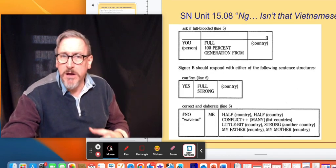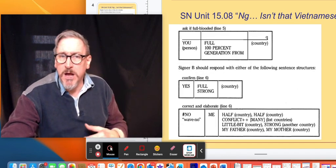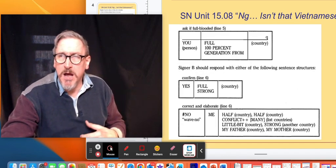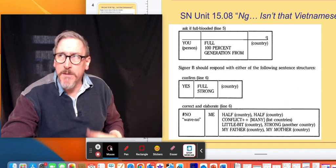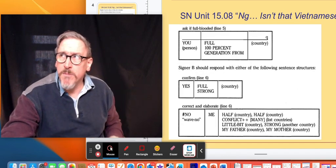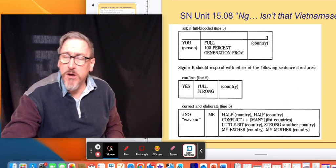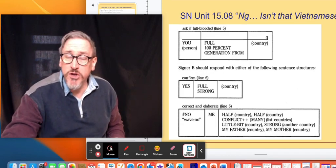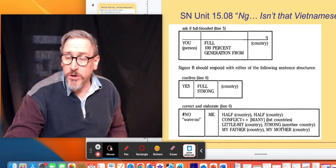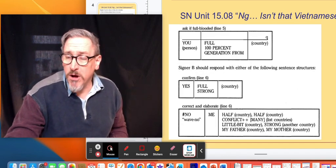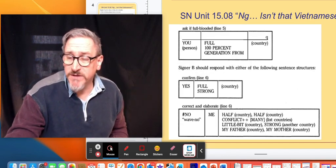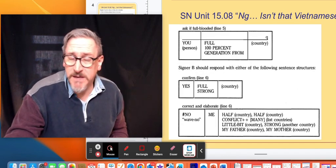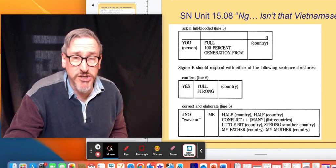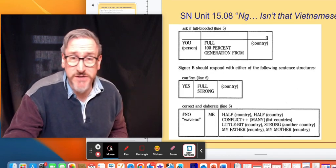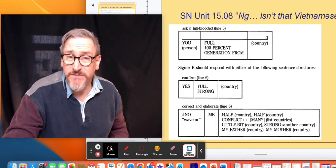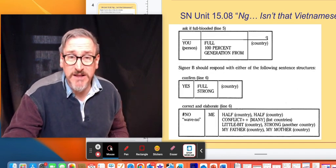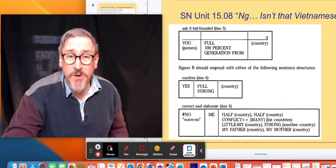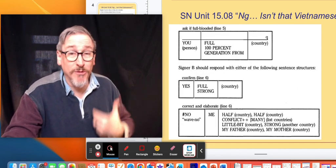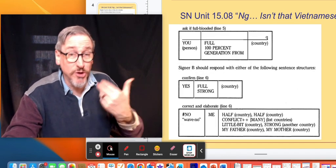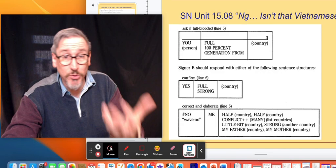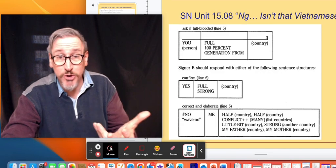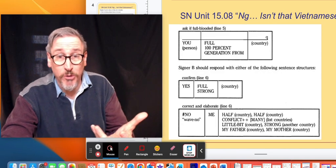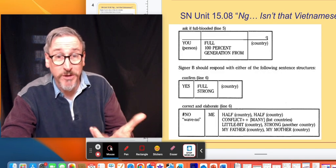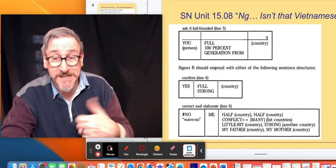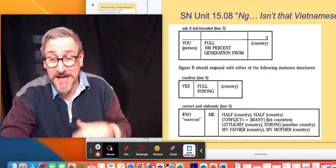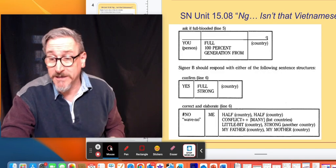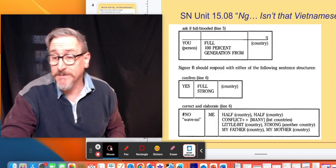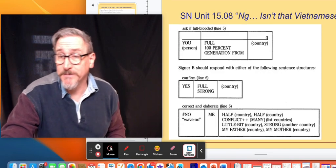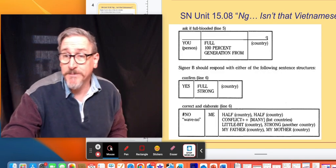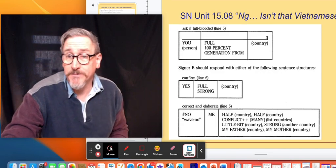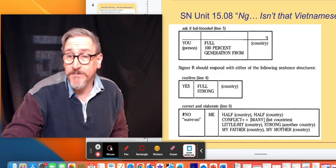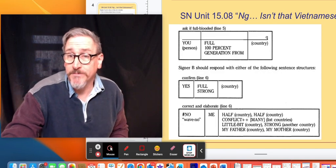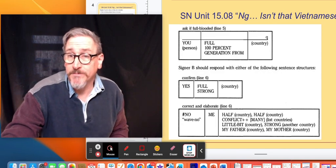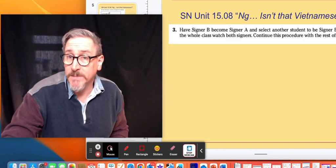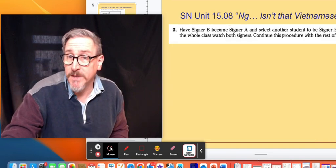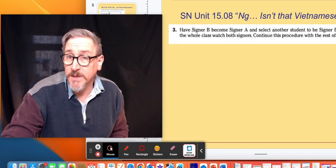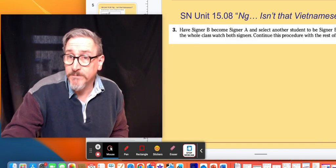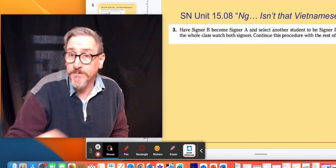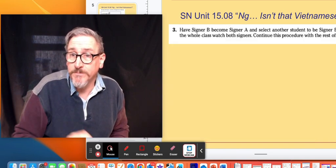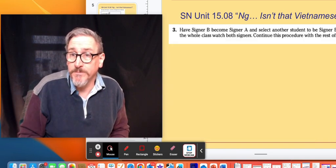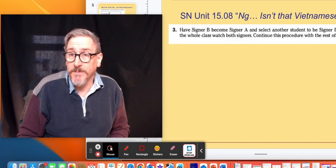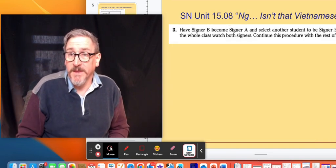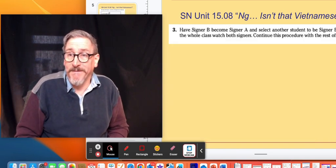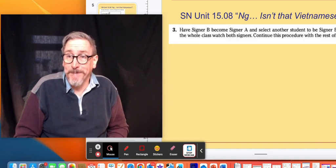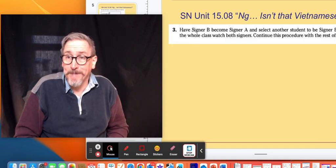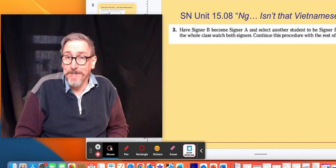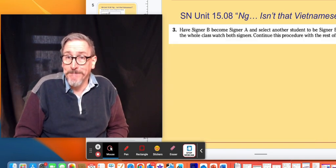so you can oftentimes just follow how you would normally say it.